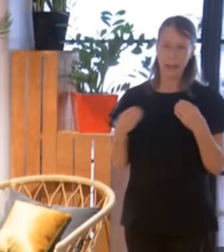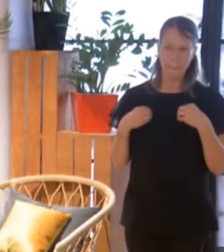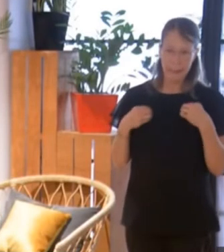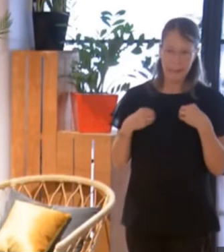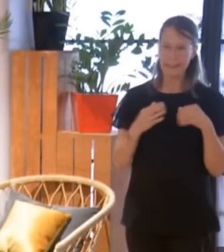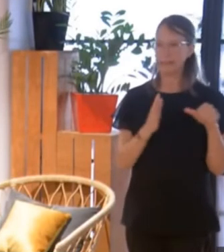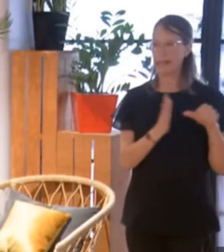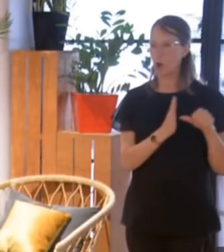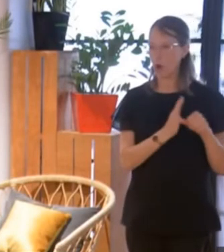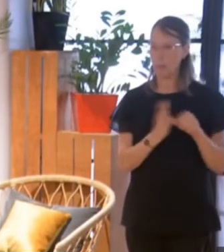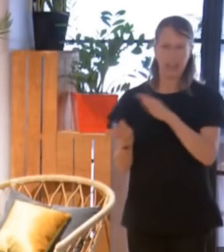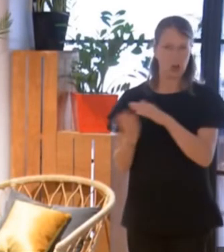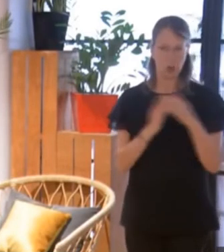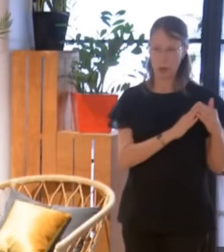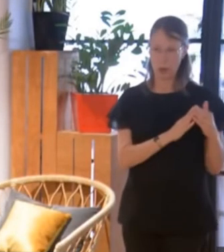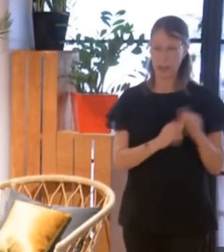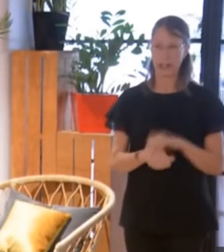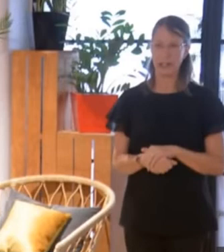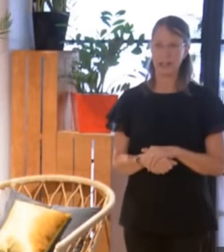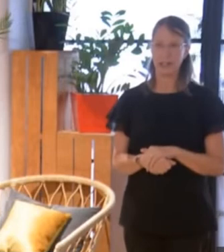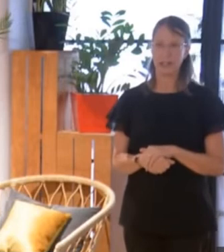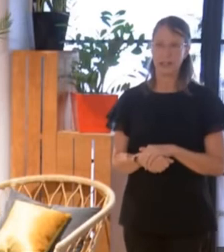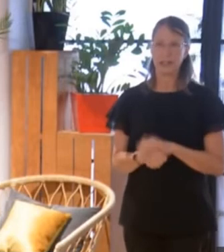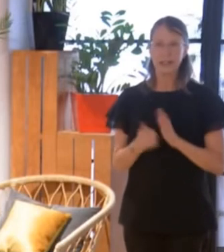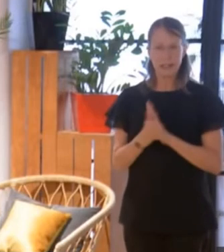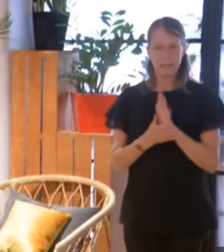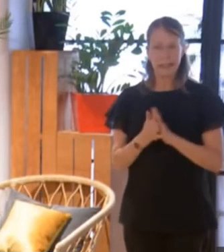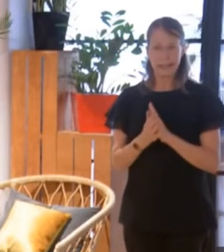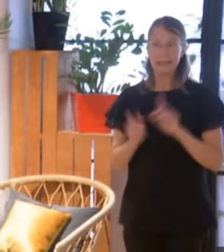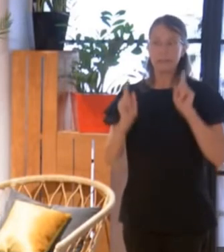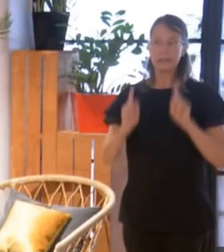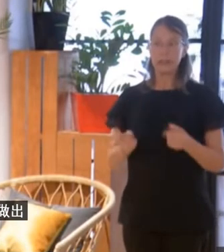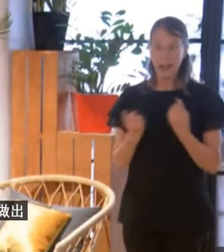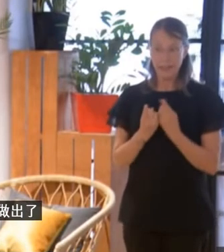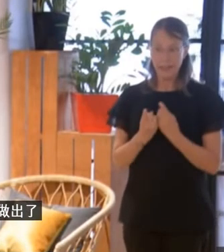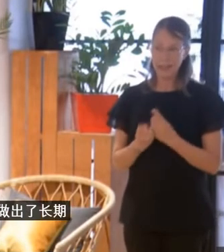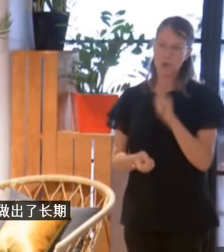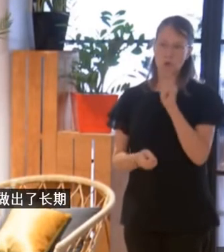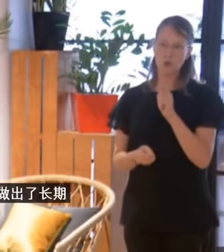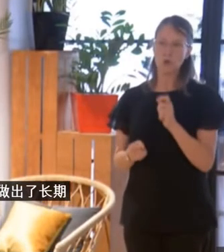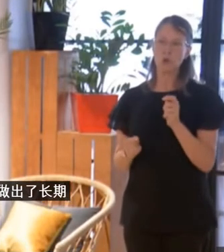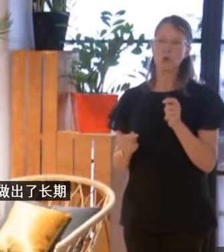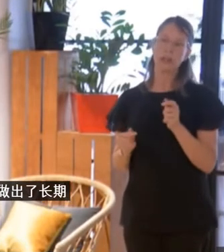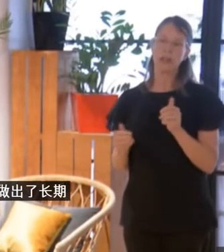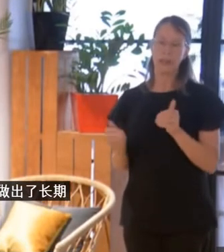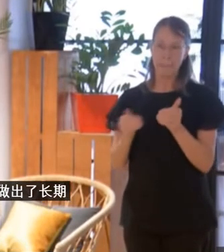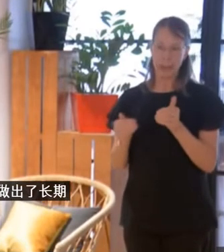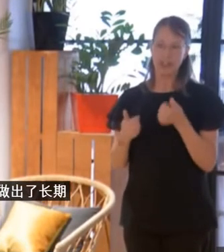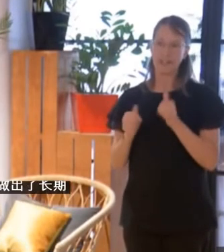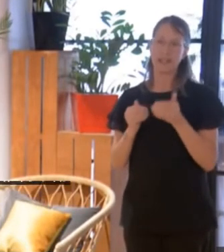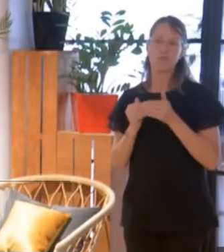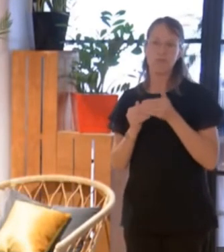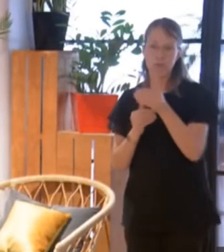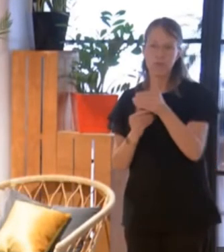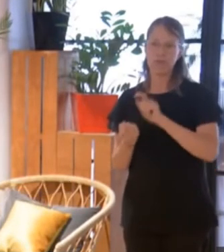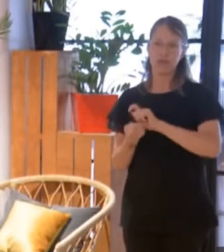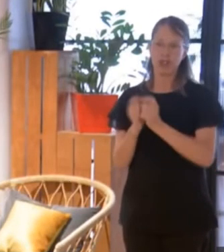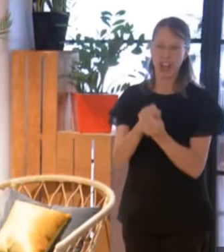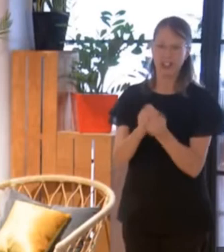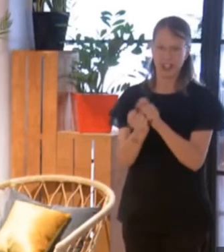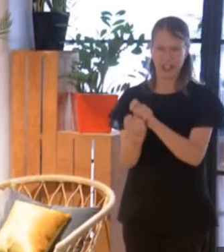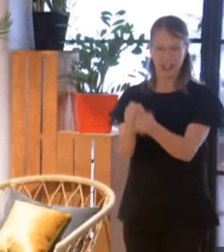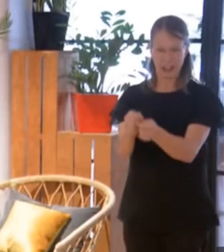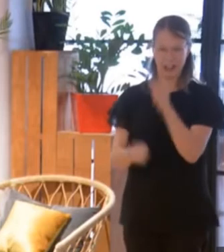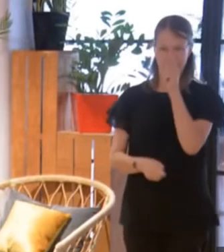the economy is met by down payments that we made in the upcoming budget, but met by longer-term structural reform. And I have the confidence with the